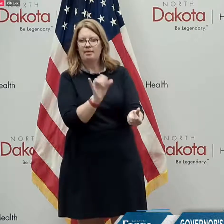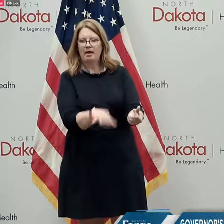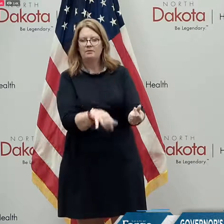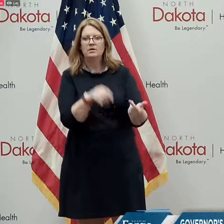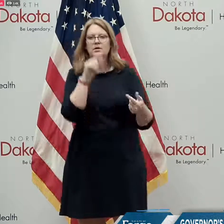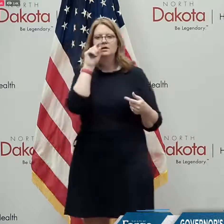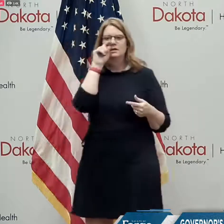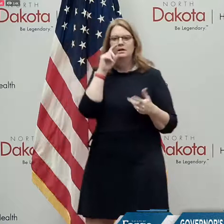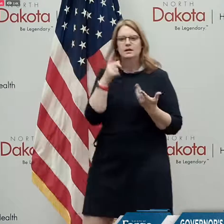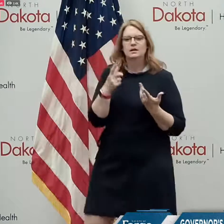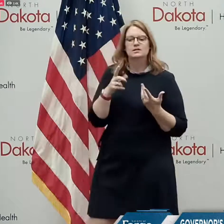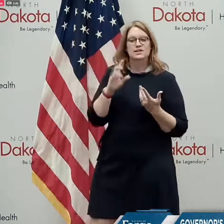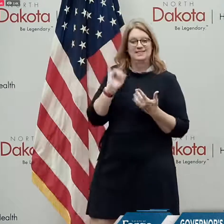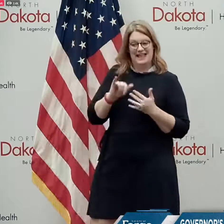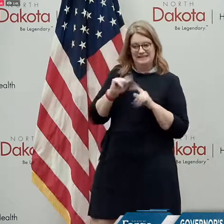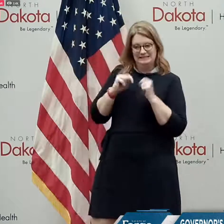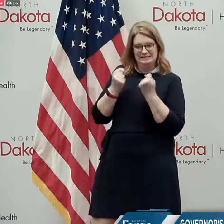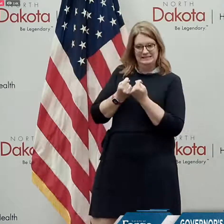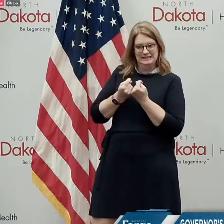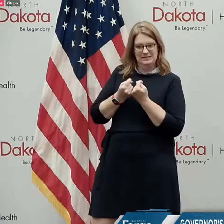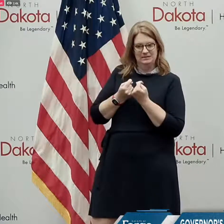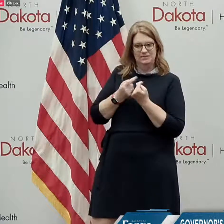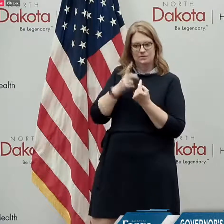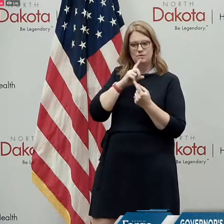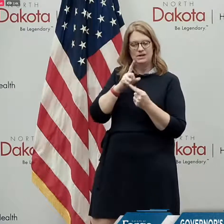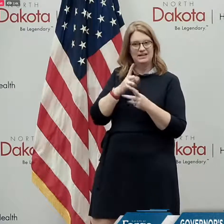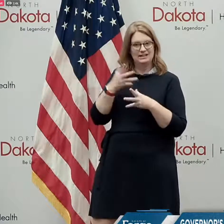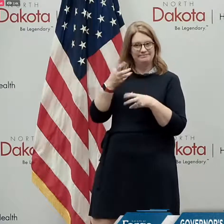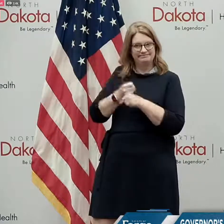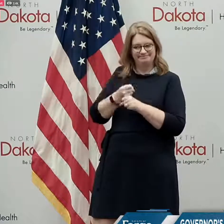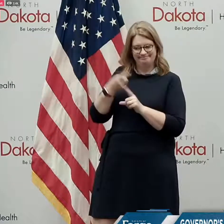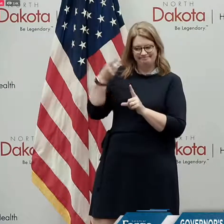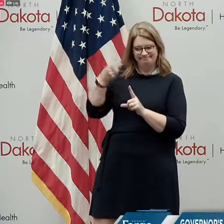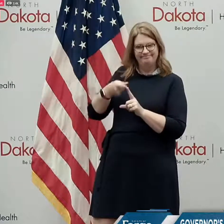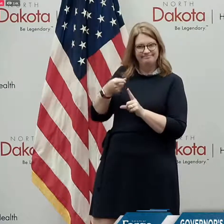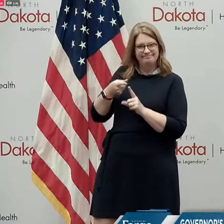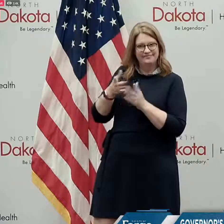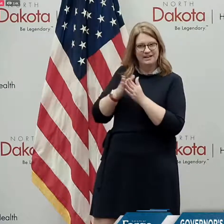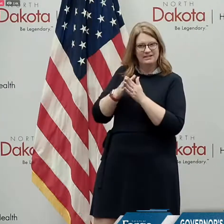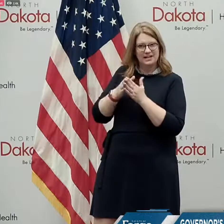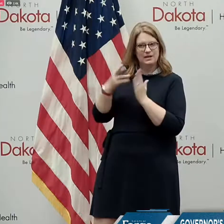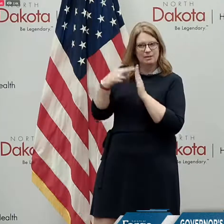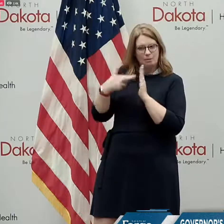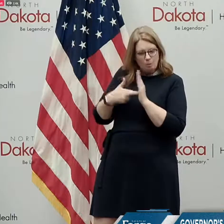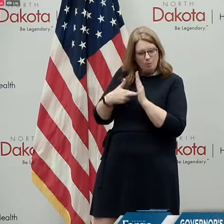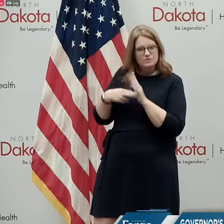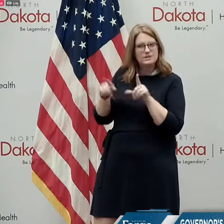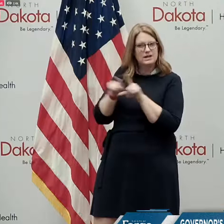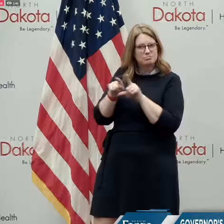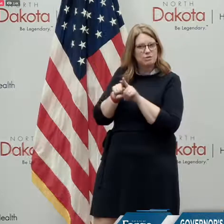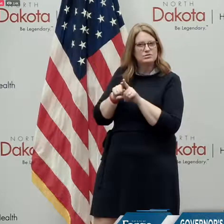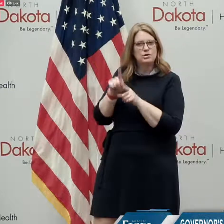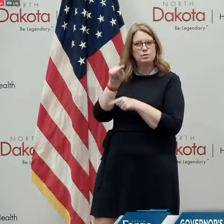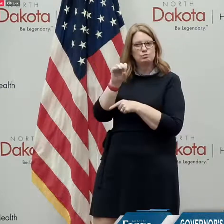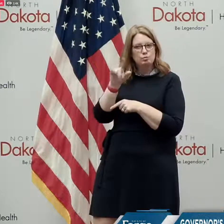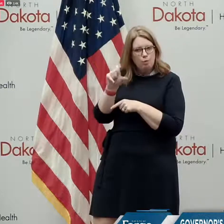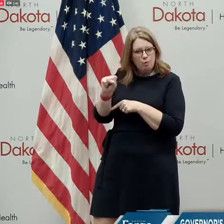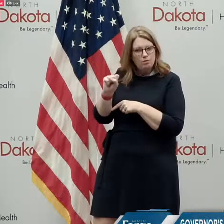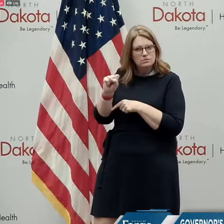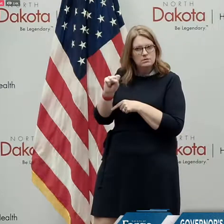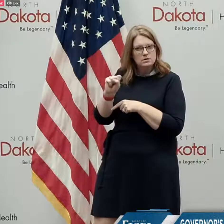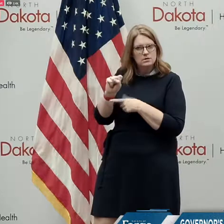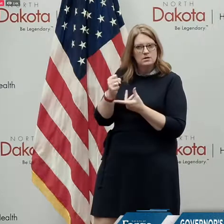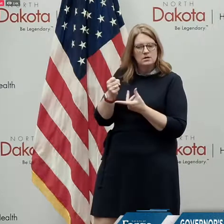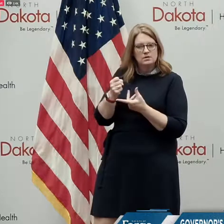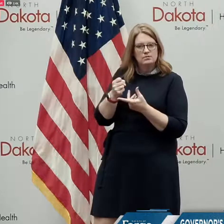Learning team has created a concise playbook and accompanying tools for schools and local public